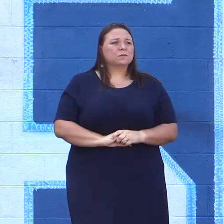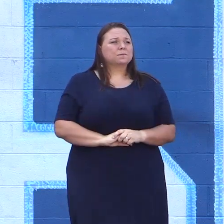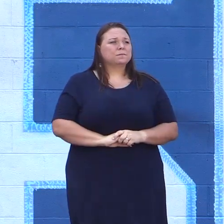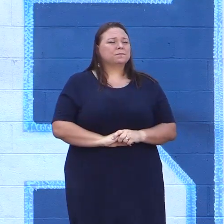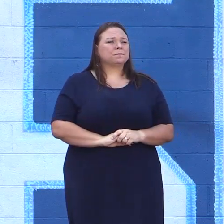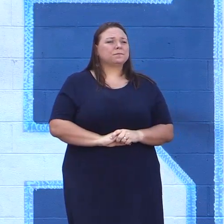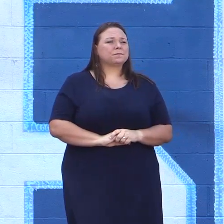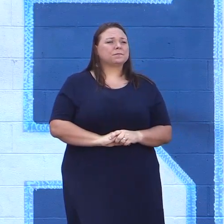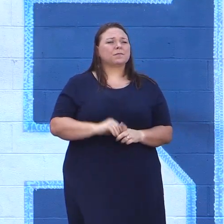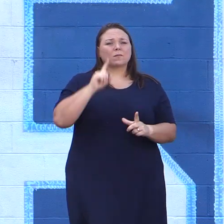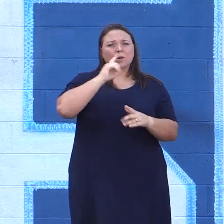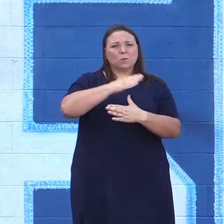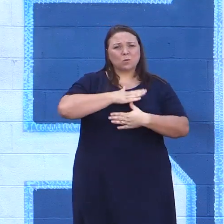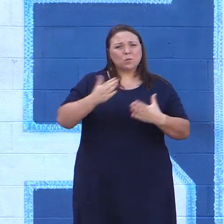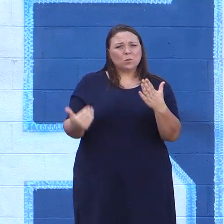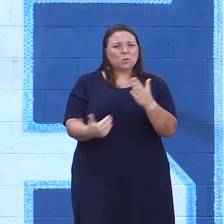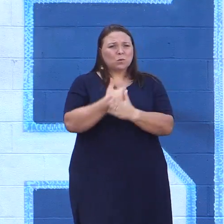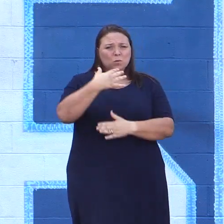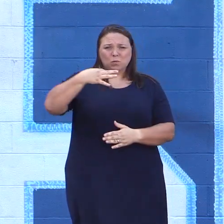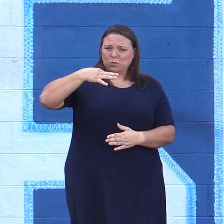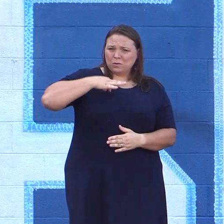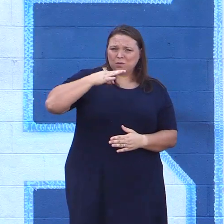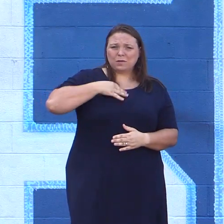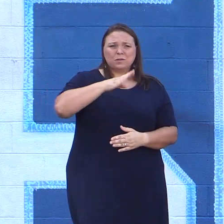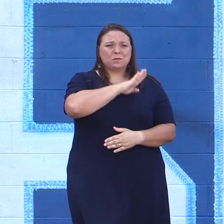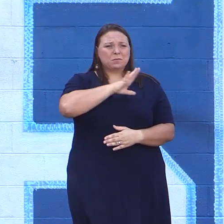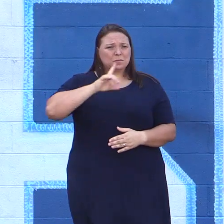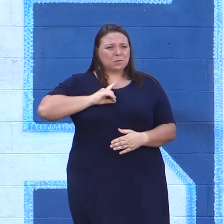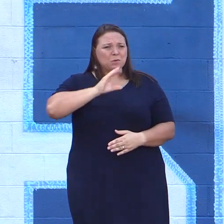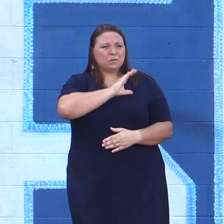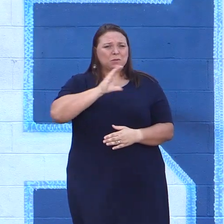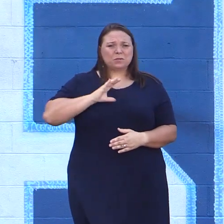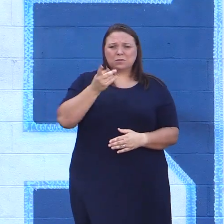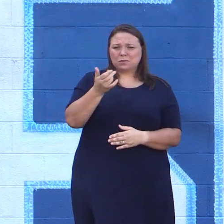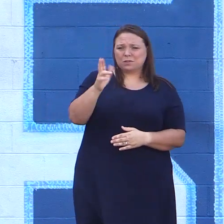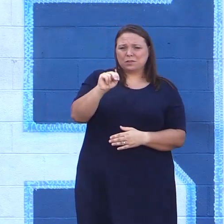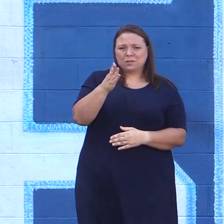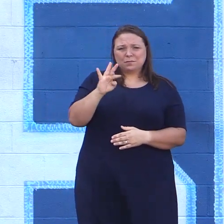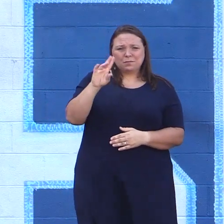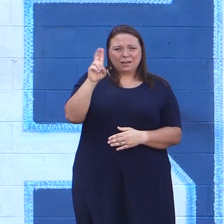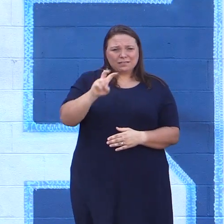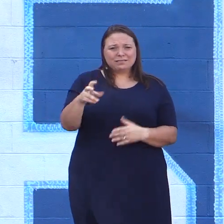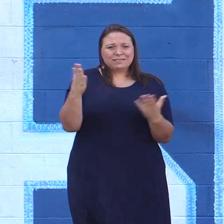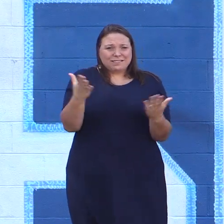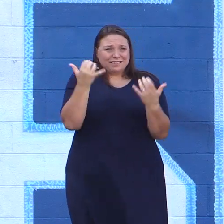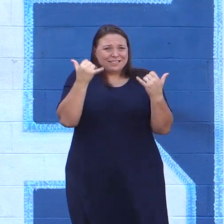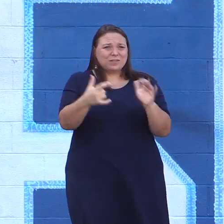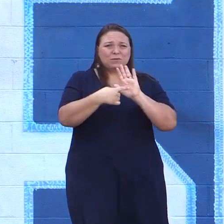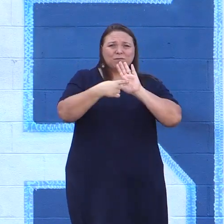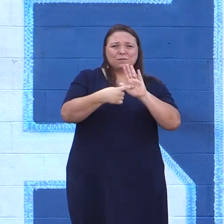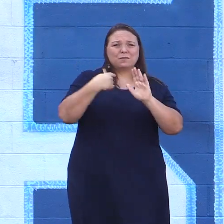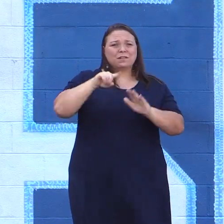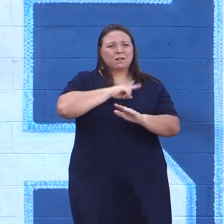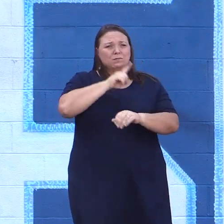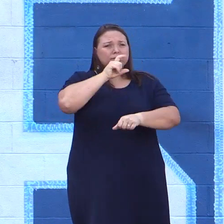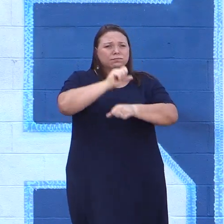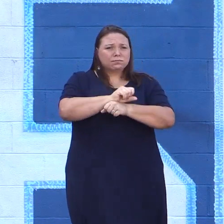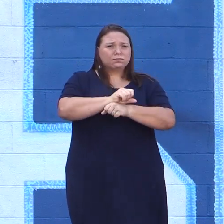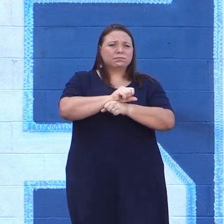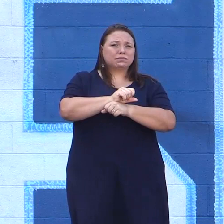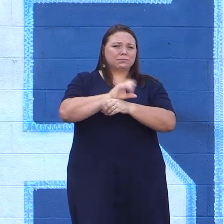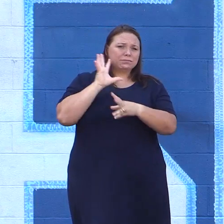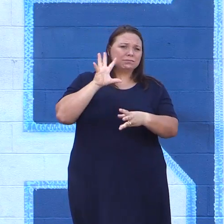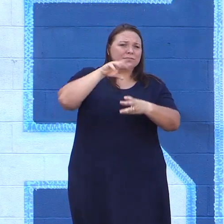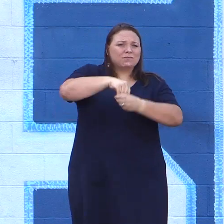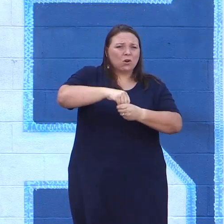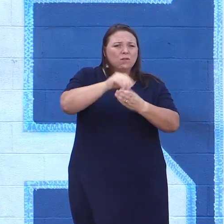I appreciate that our newly elected school board chair, Christian Buggs, is here today to represent our highly engaged and supportive school